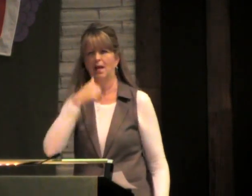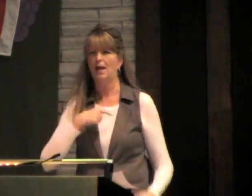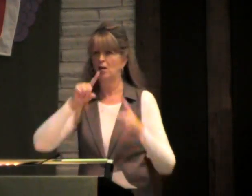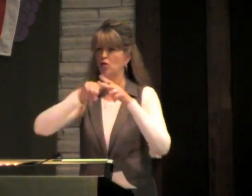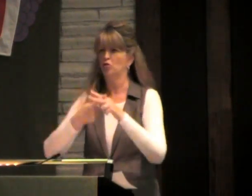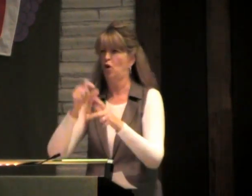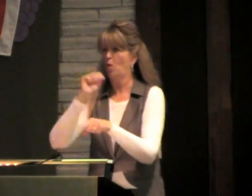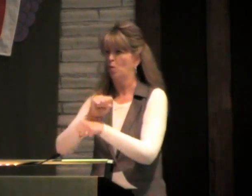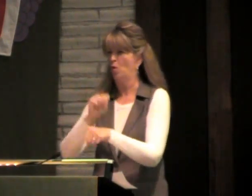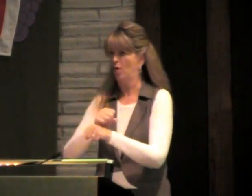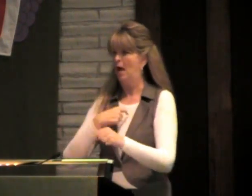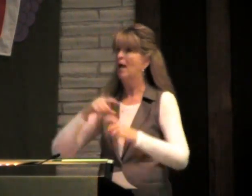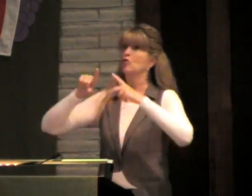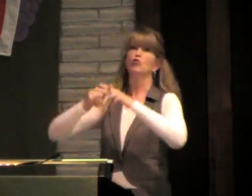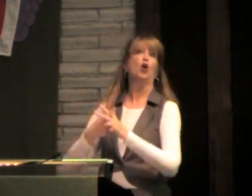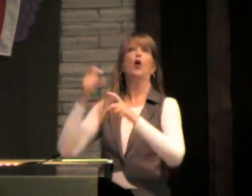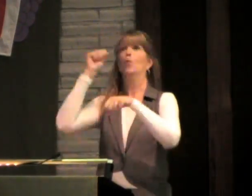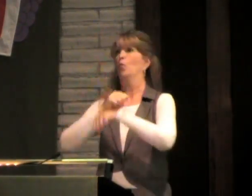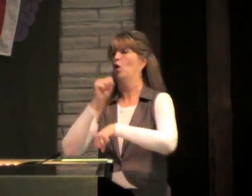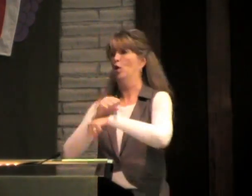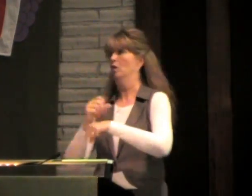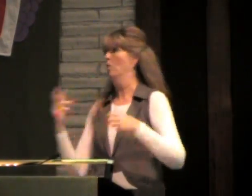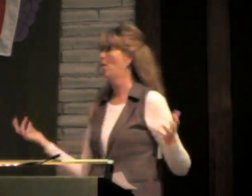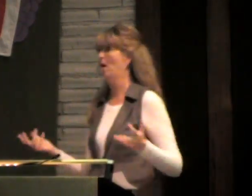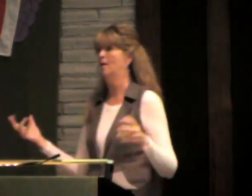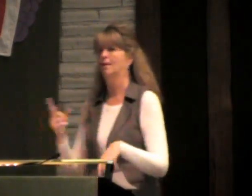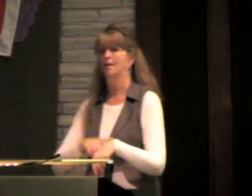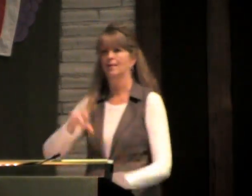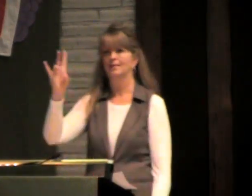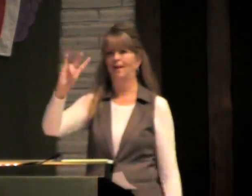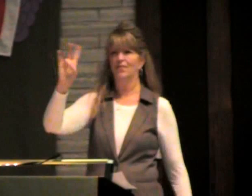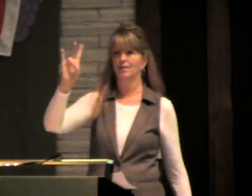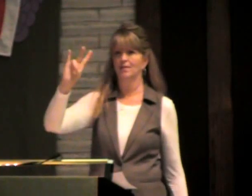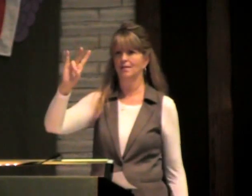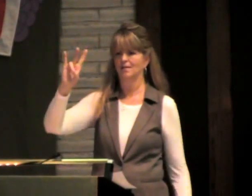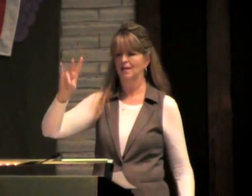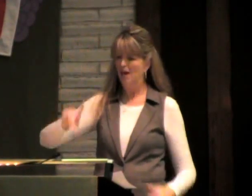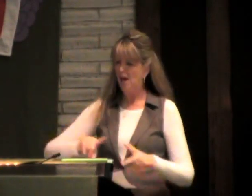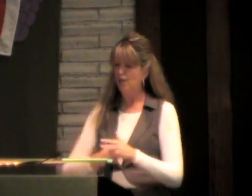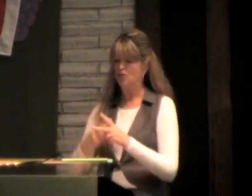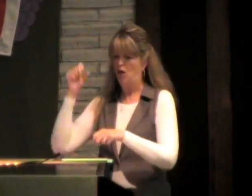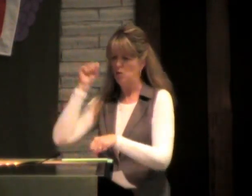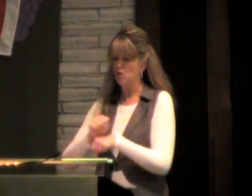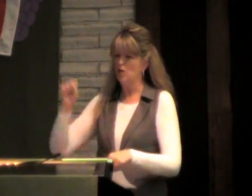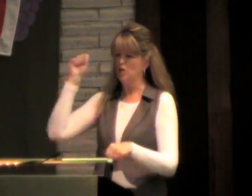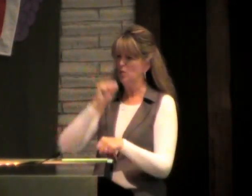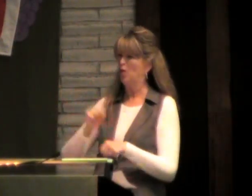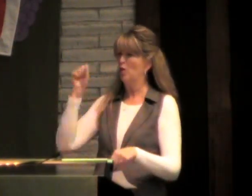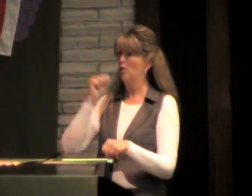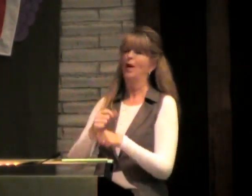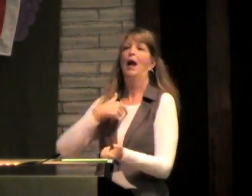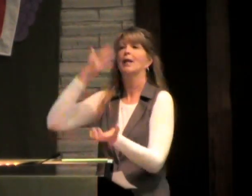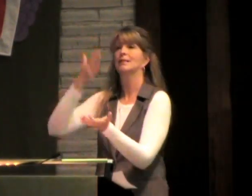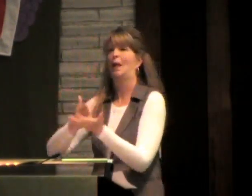I tell myself every day as I start my day, and I start working at 7 in the